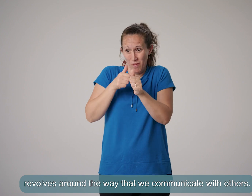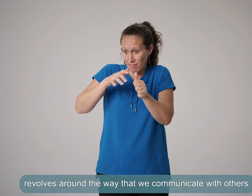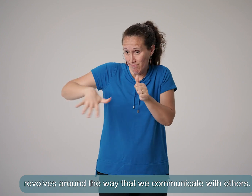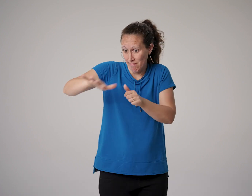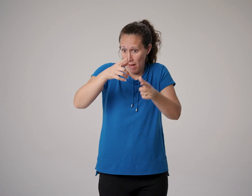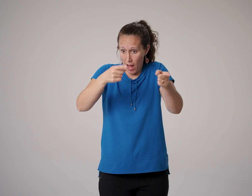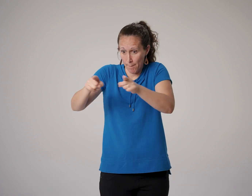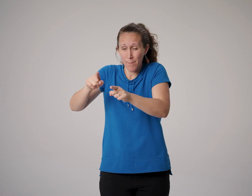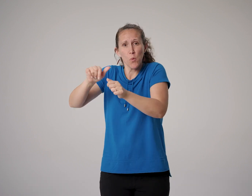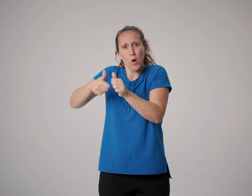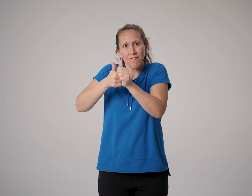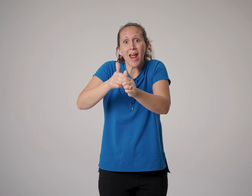others.